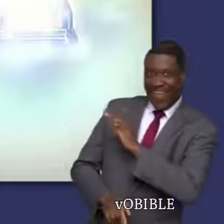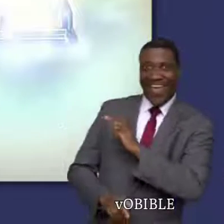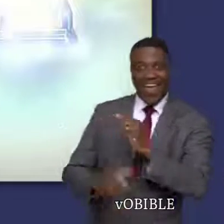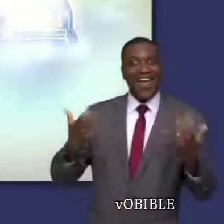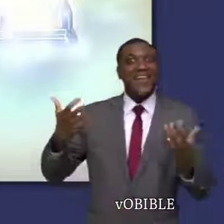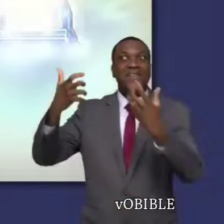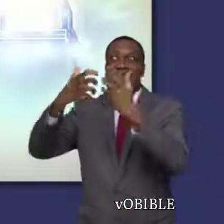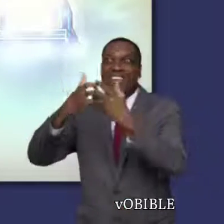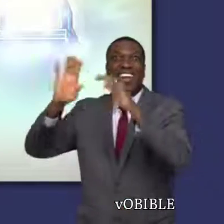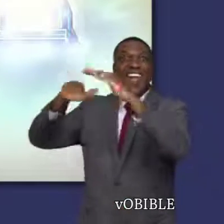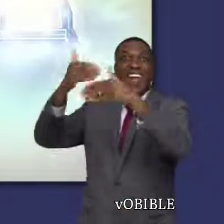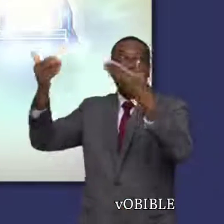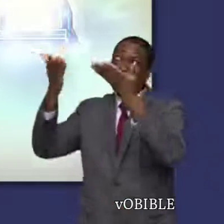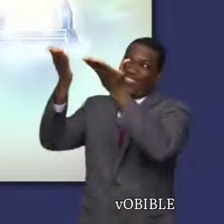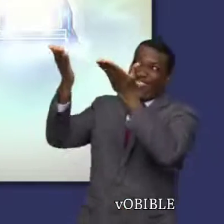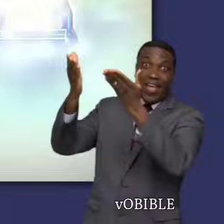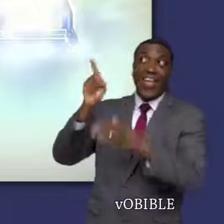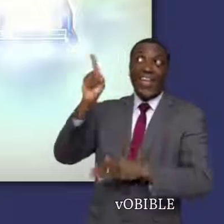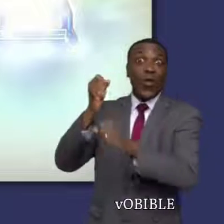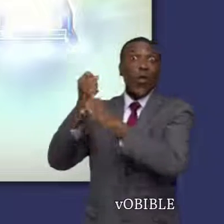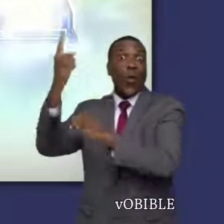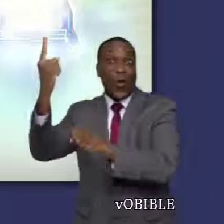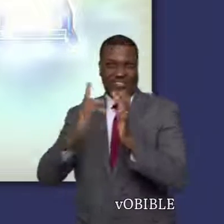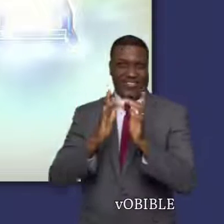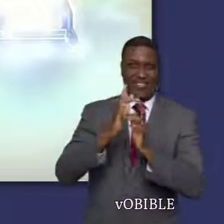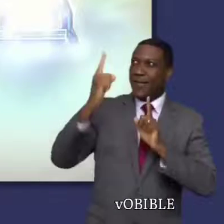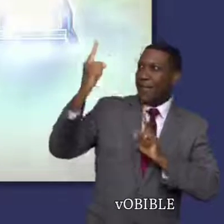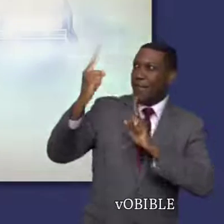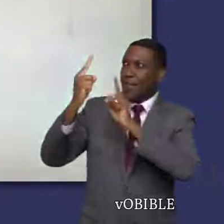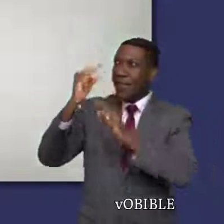itself, where Jesus appeared before God on our behalf.